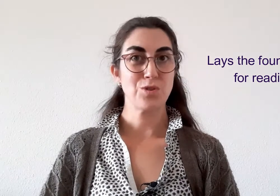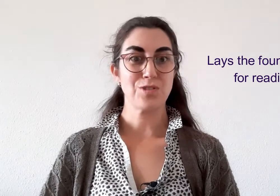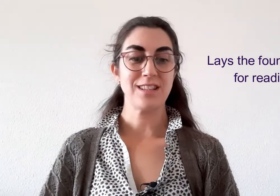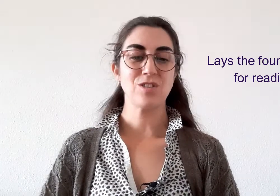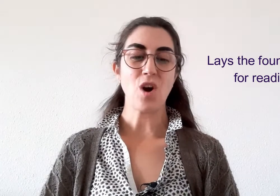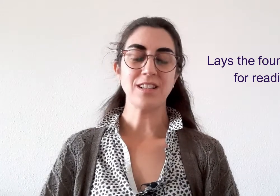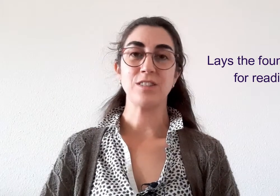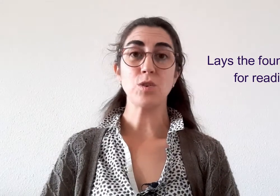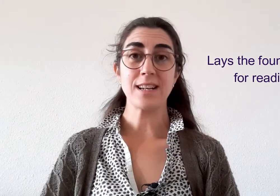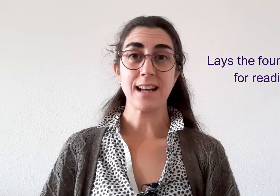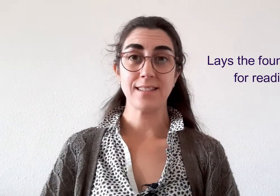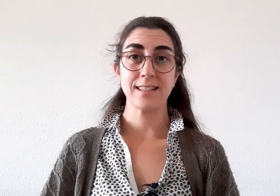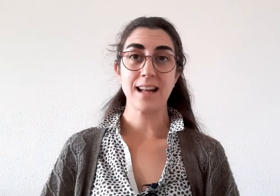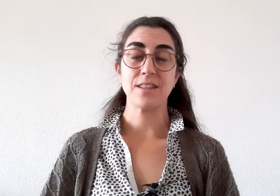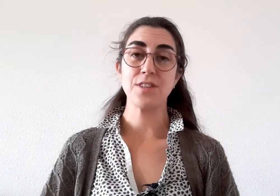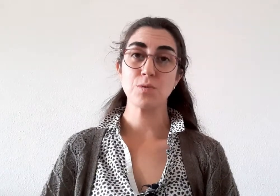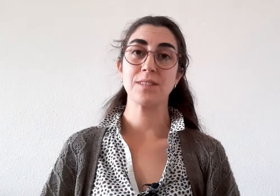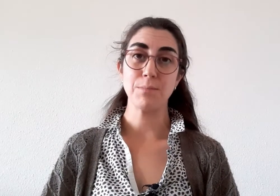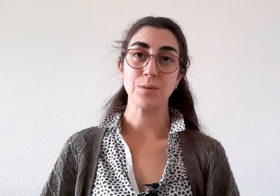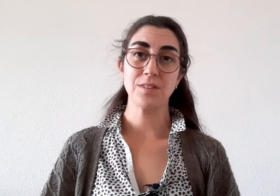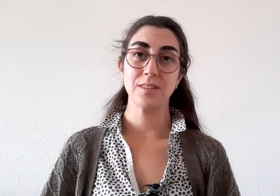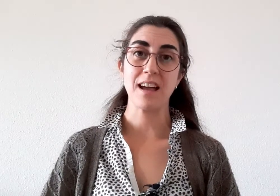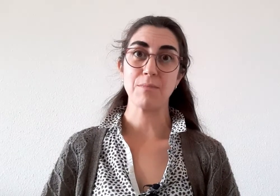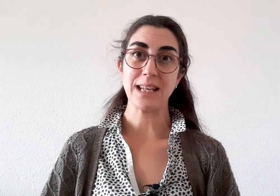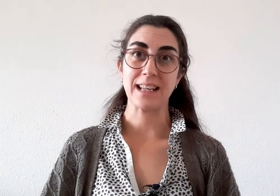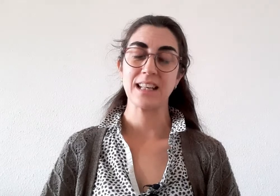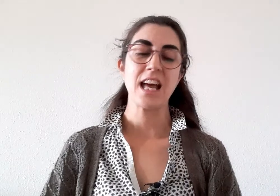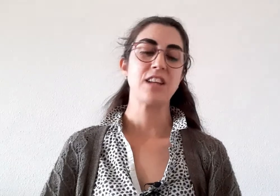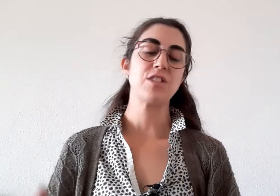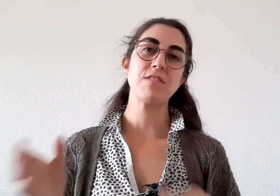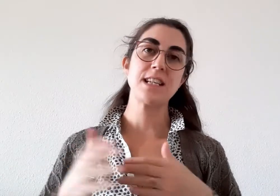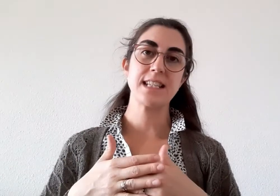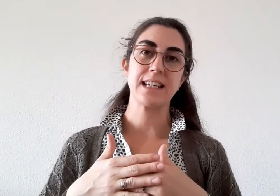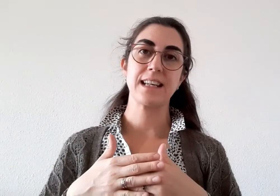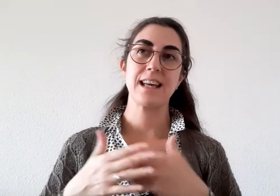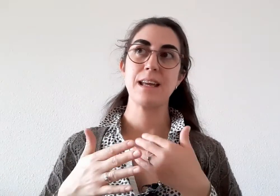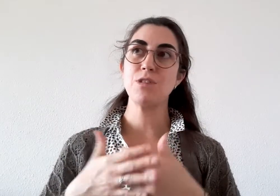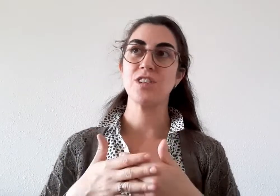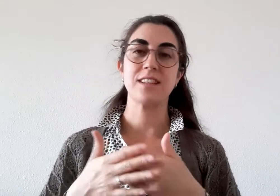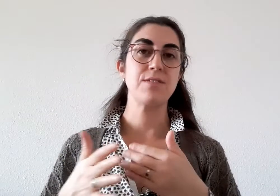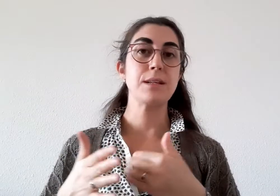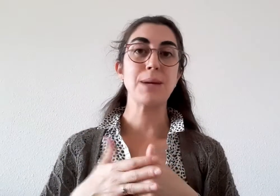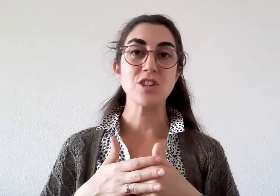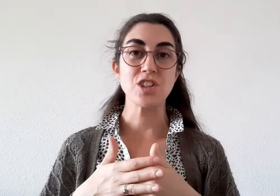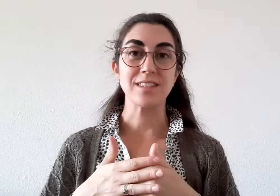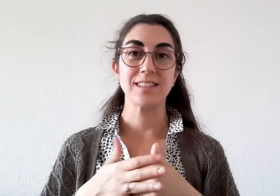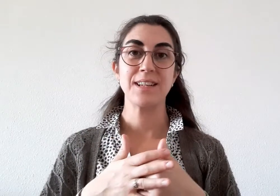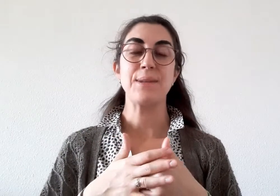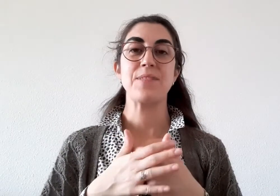these toddlers, already understand that visual symbols have meaning. And so they're reading images, they're reading pictures in